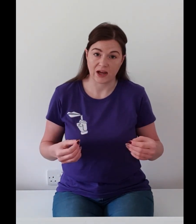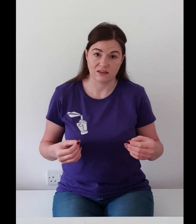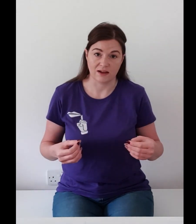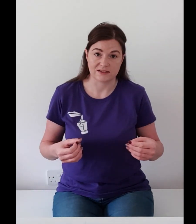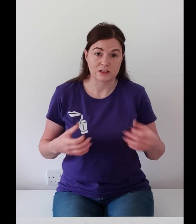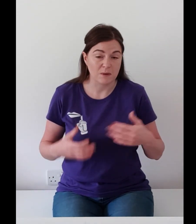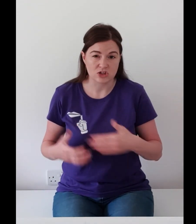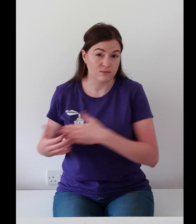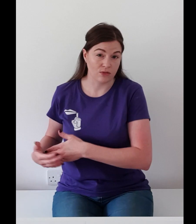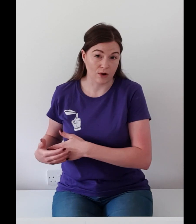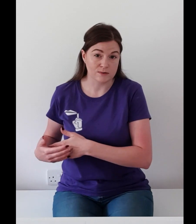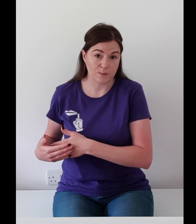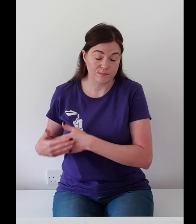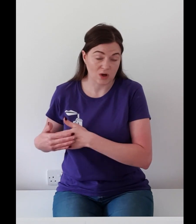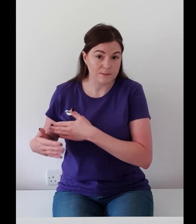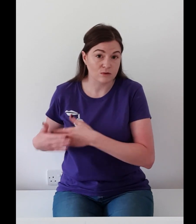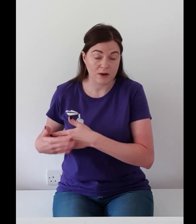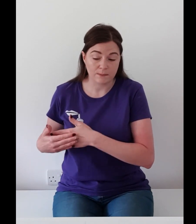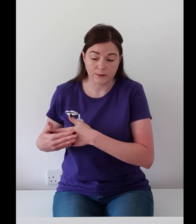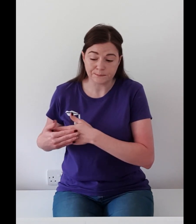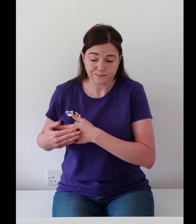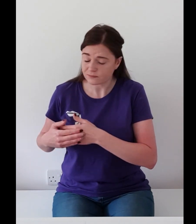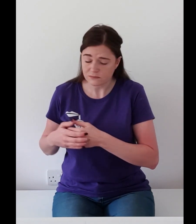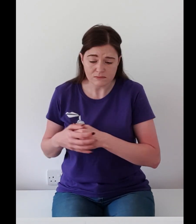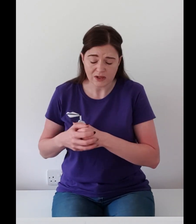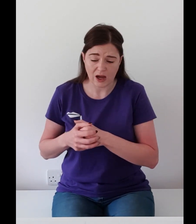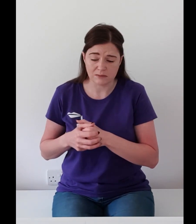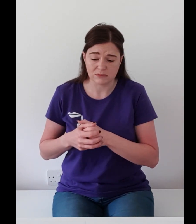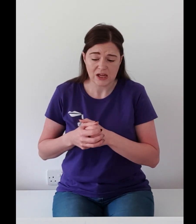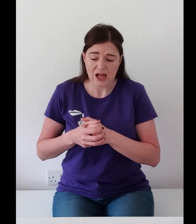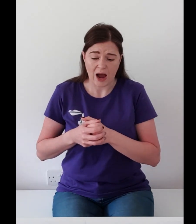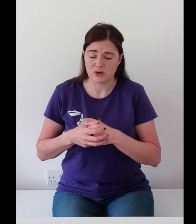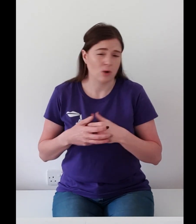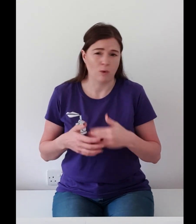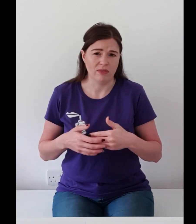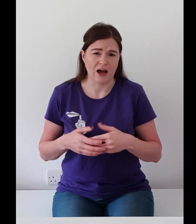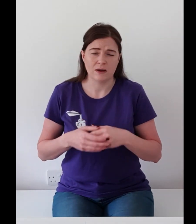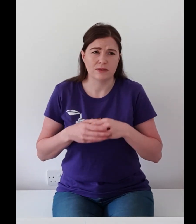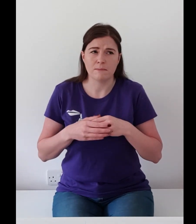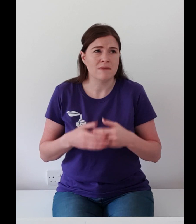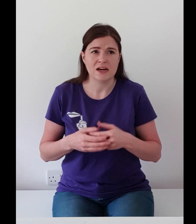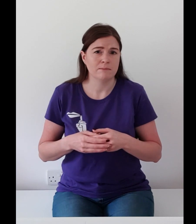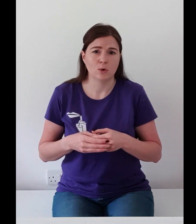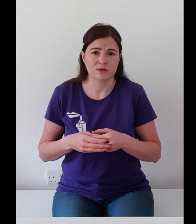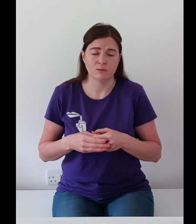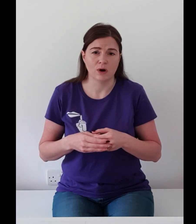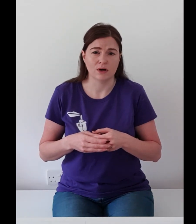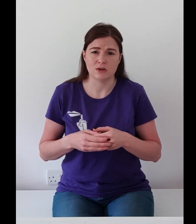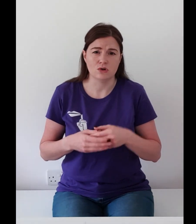overcomplicate things, especially for those types of people. And we don't want that. The main important word, you